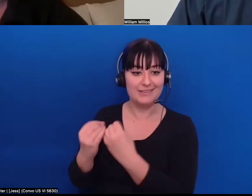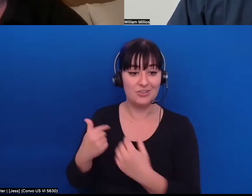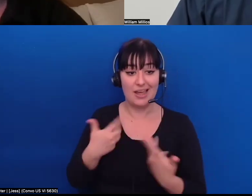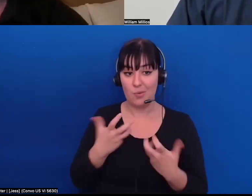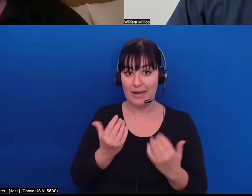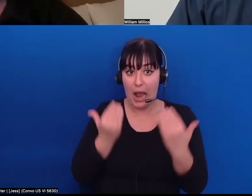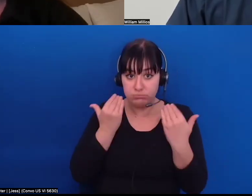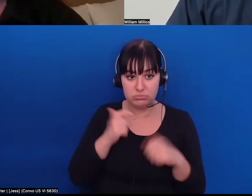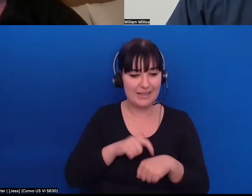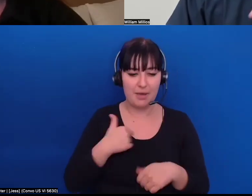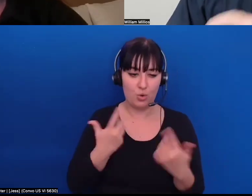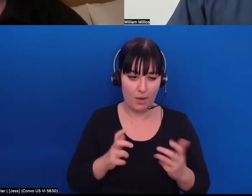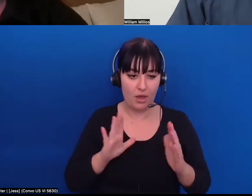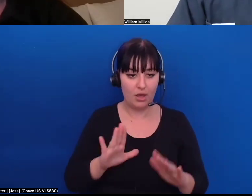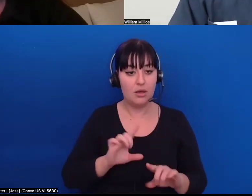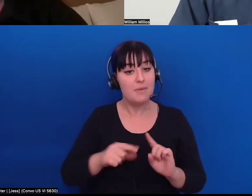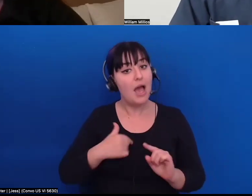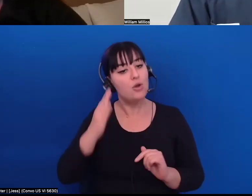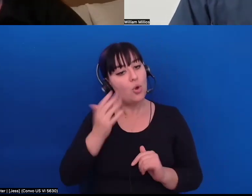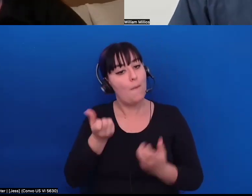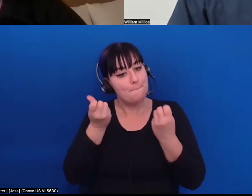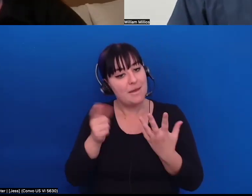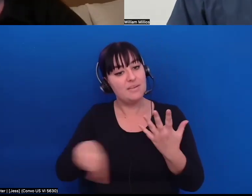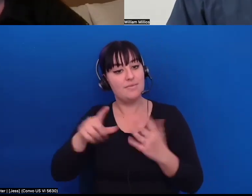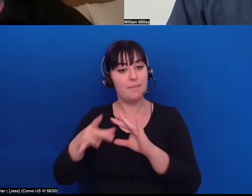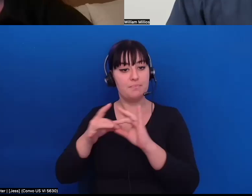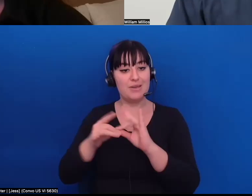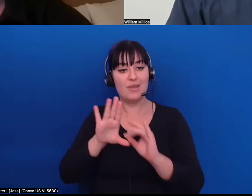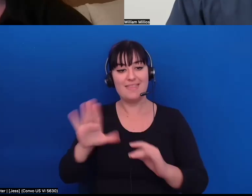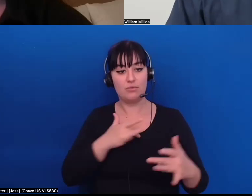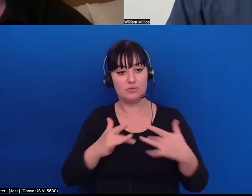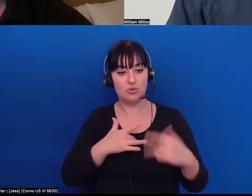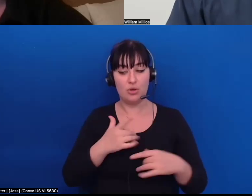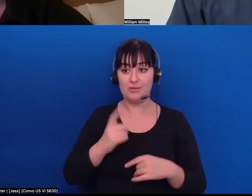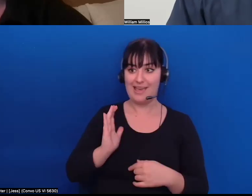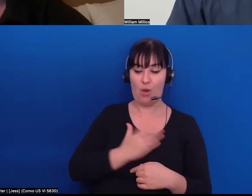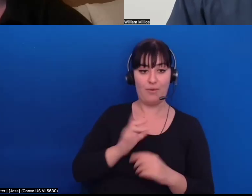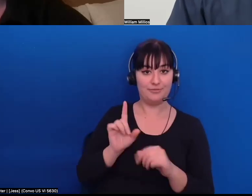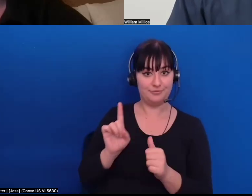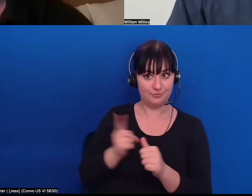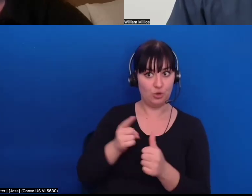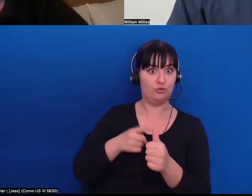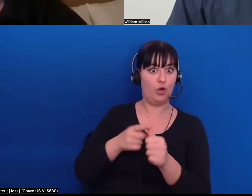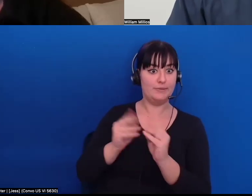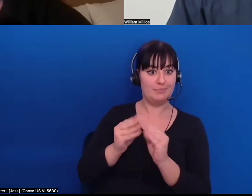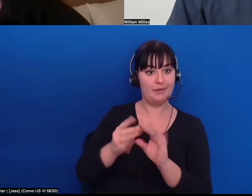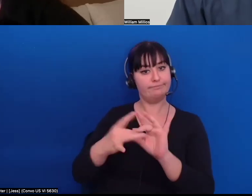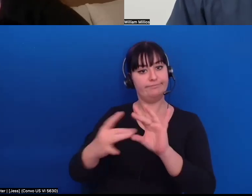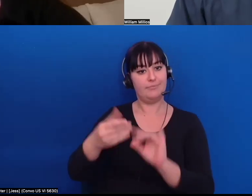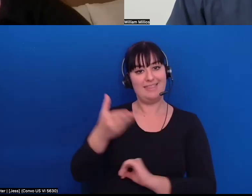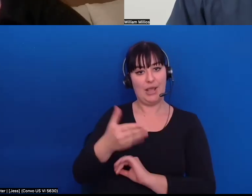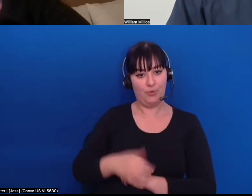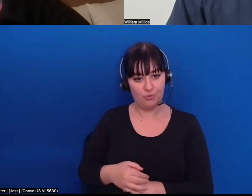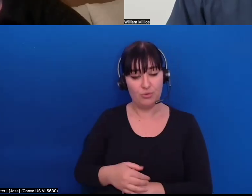I know that many of them spoke to their concerns at our first meeting, and some of them have expressed